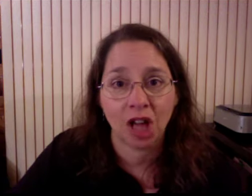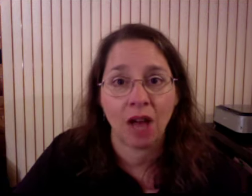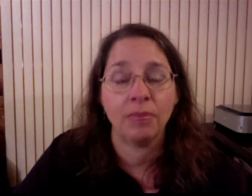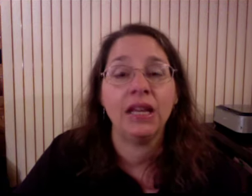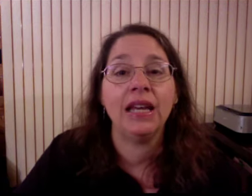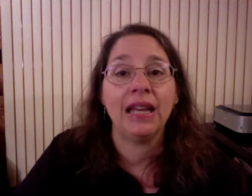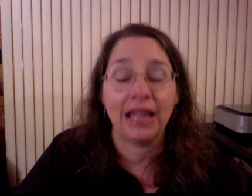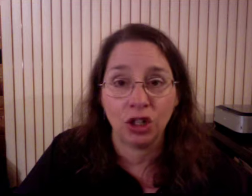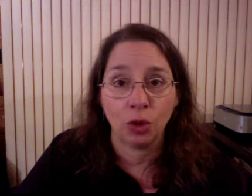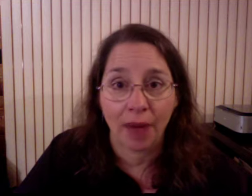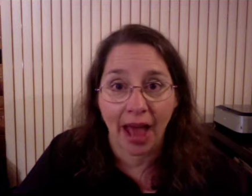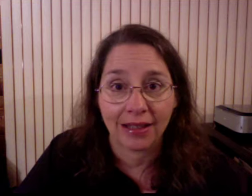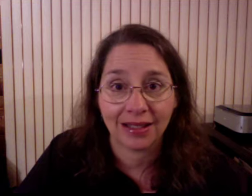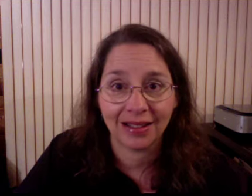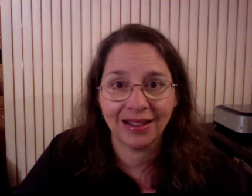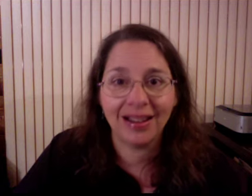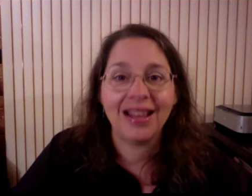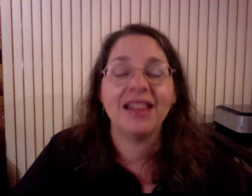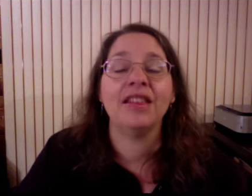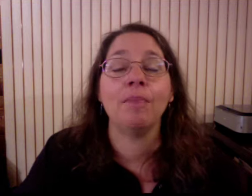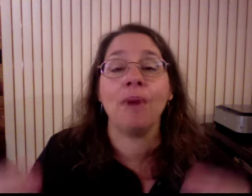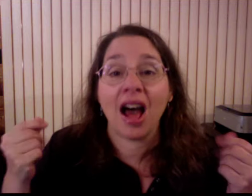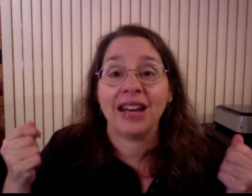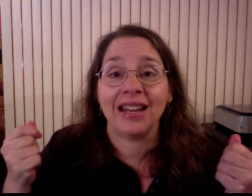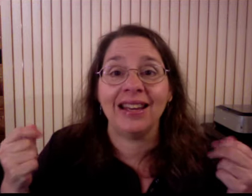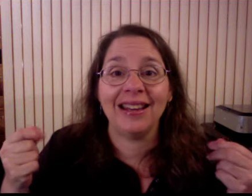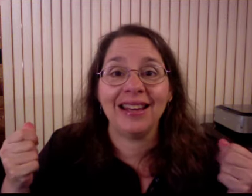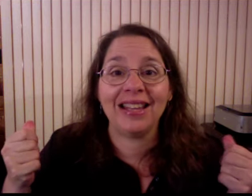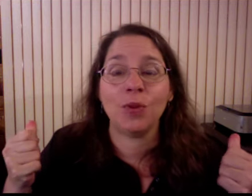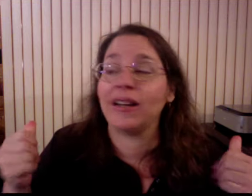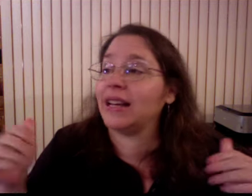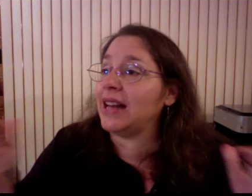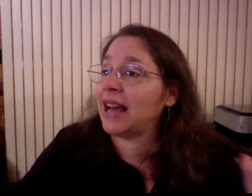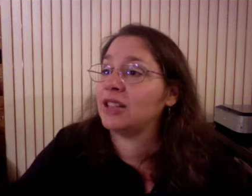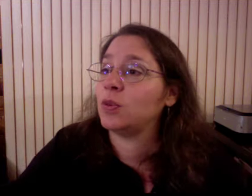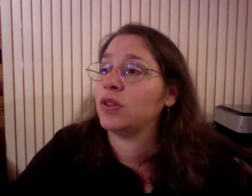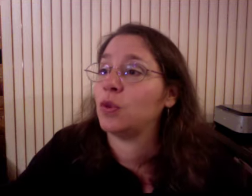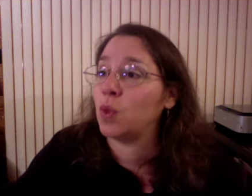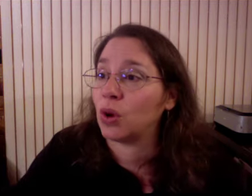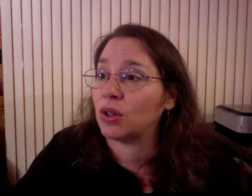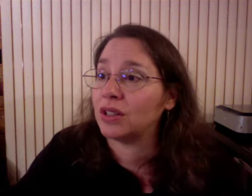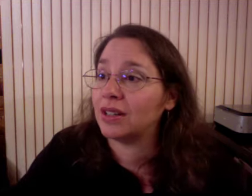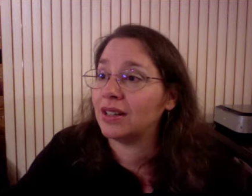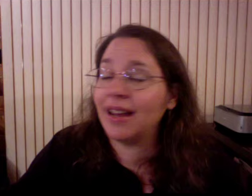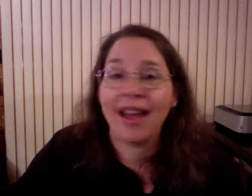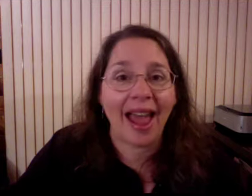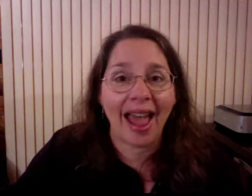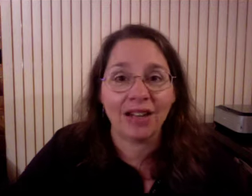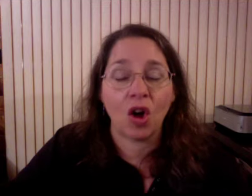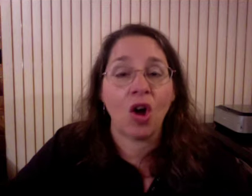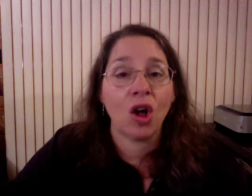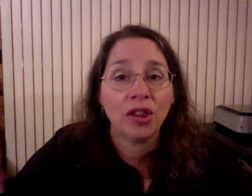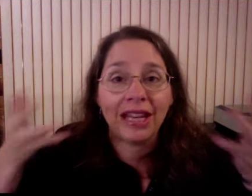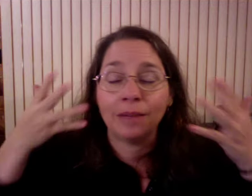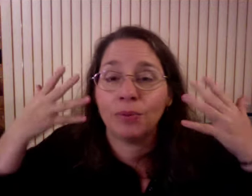time in your past. The body is what connects with the world, and all the input